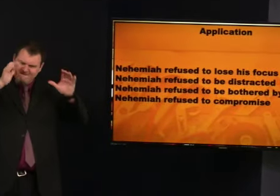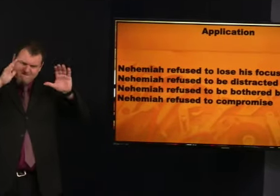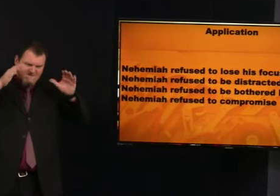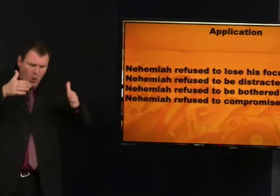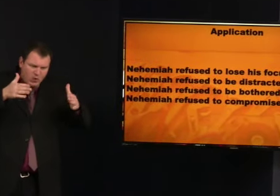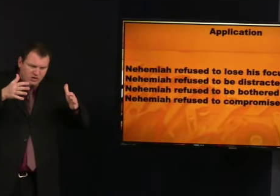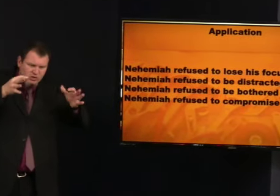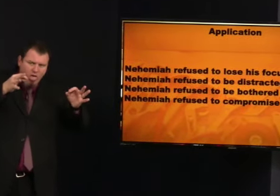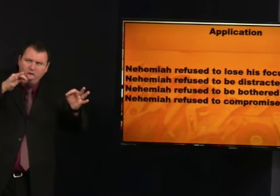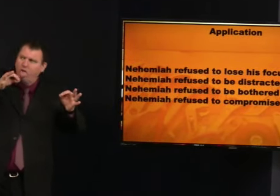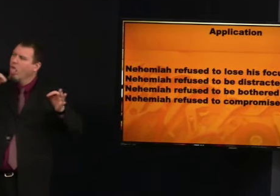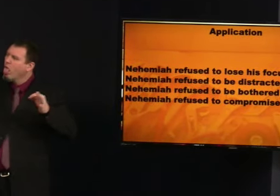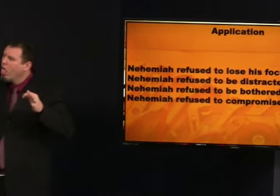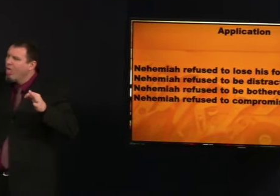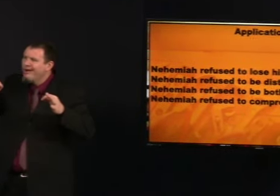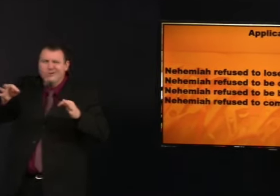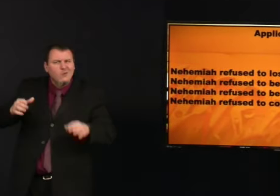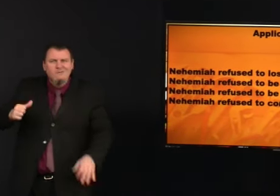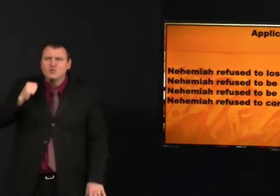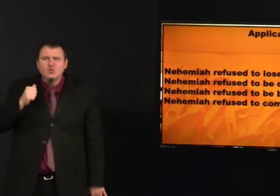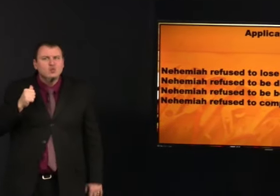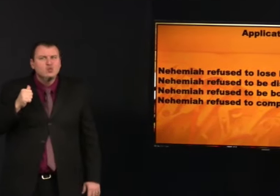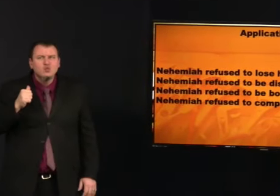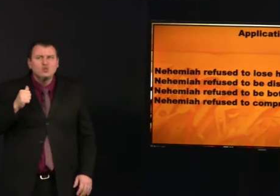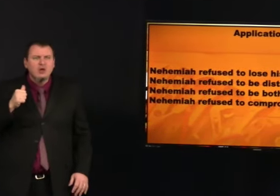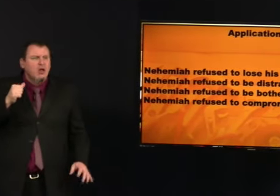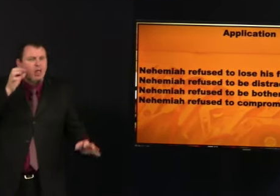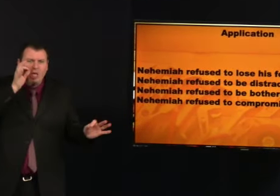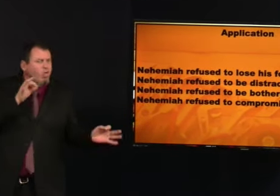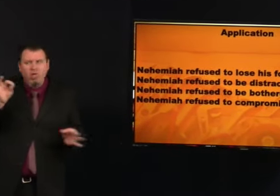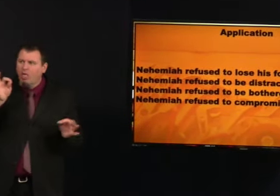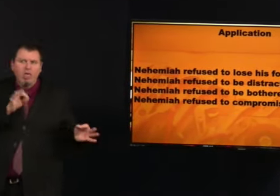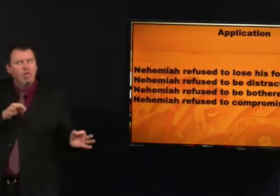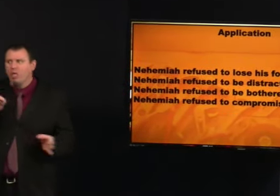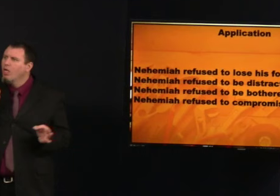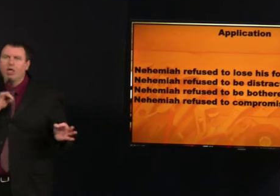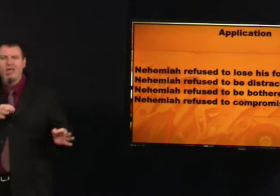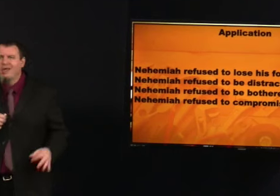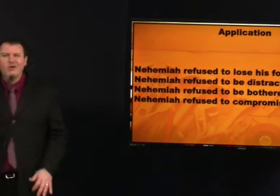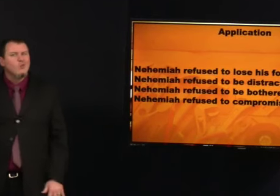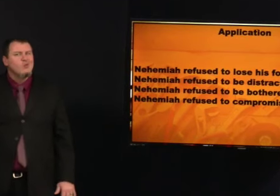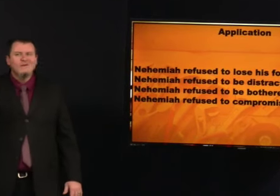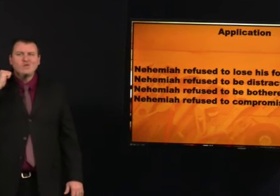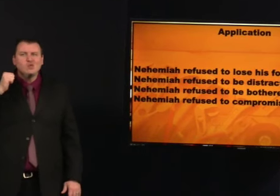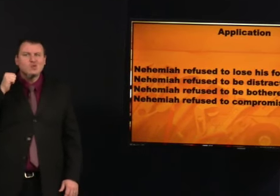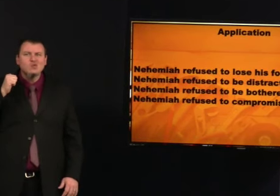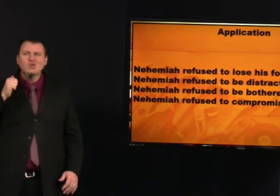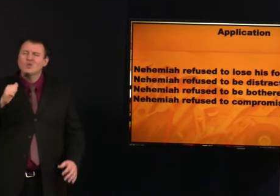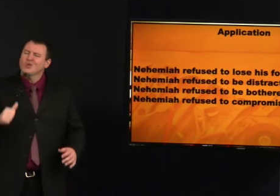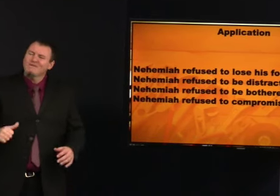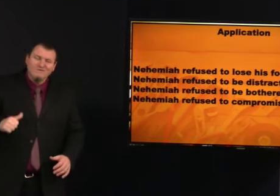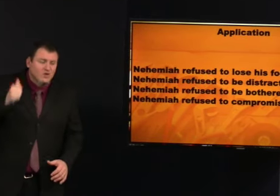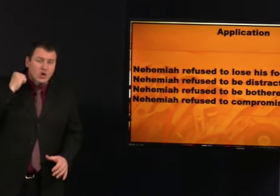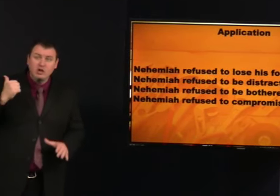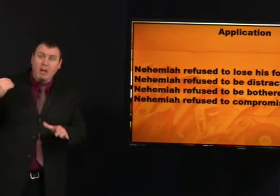Nehemiah refused to lose his focus. He refused to be distracted.